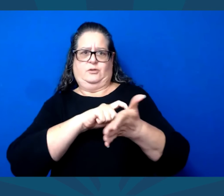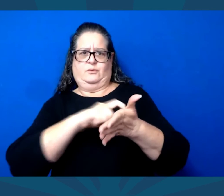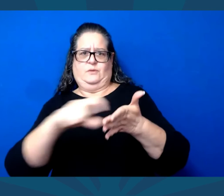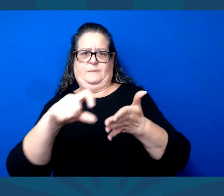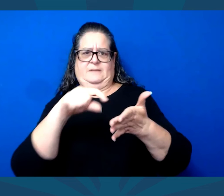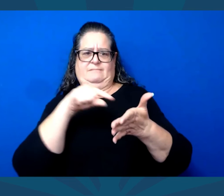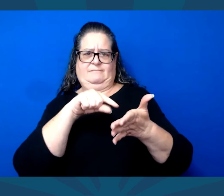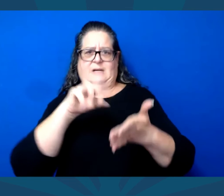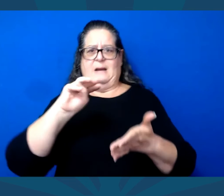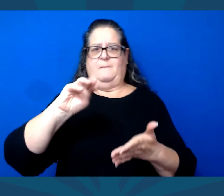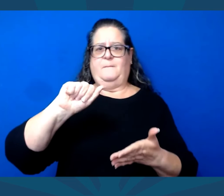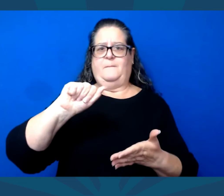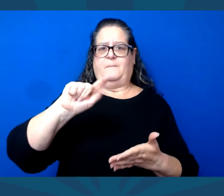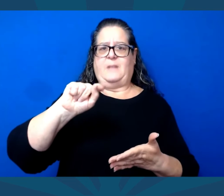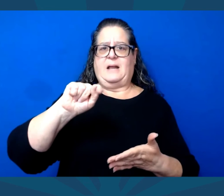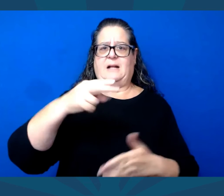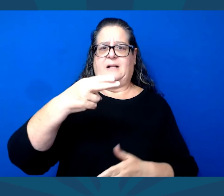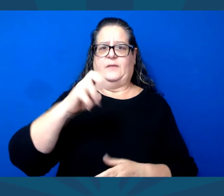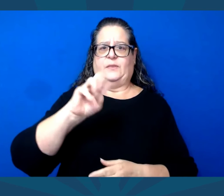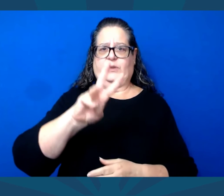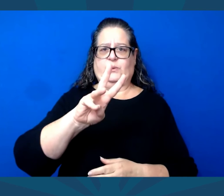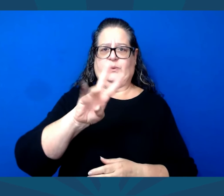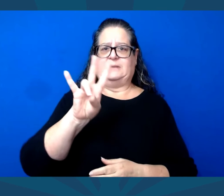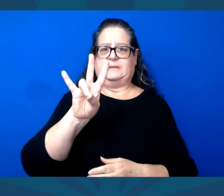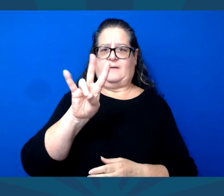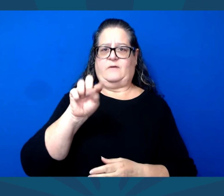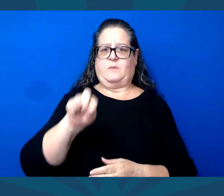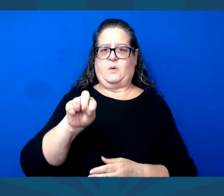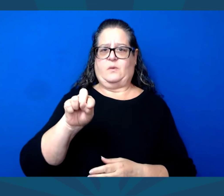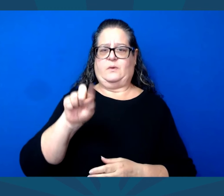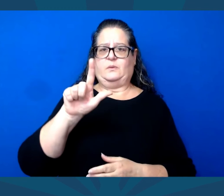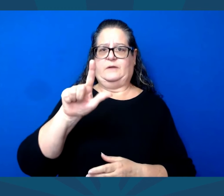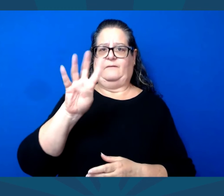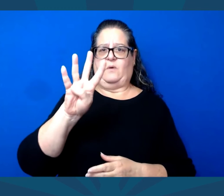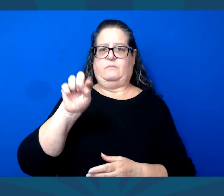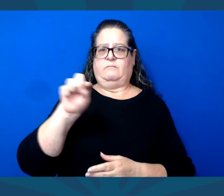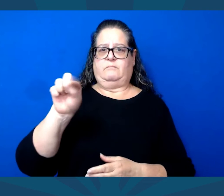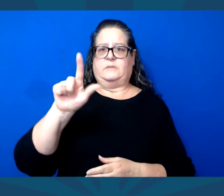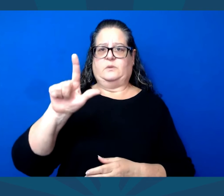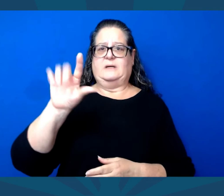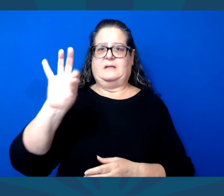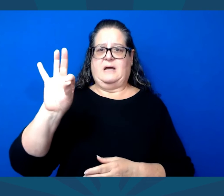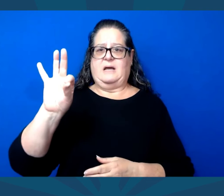found in the scriptures. Matthew 7, 24 through 29.